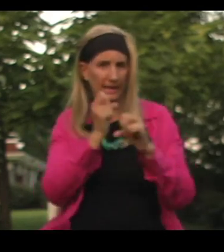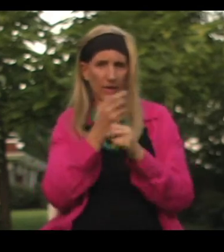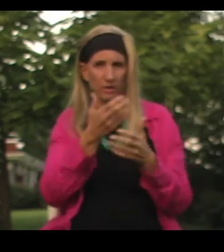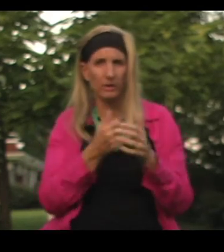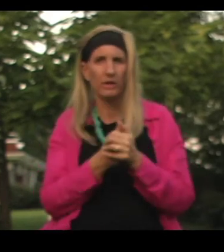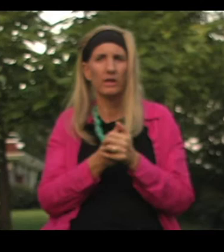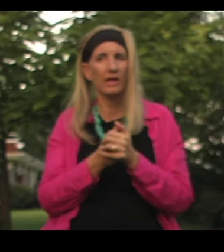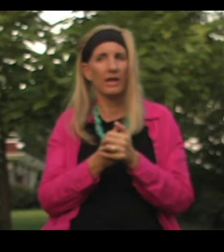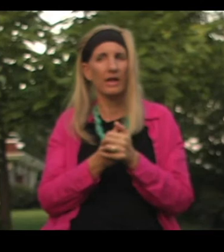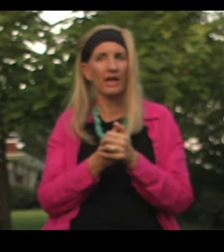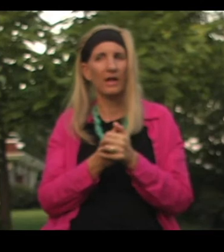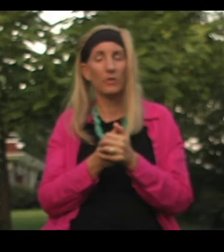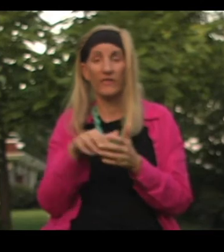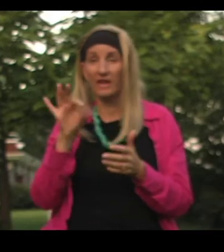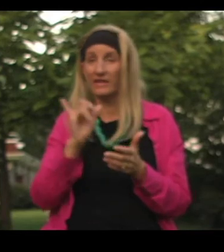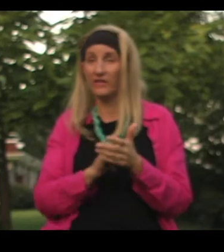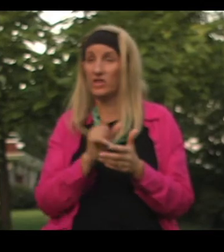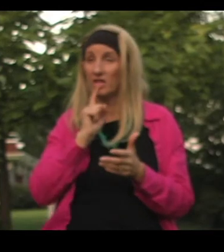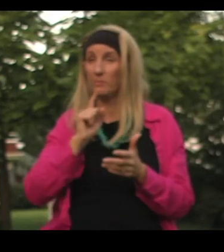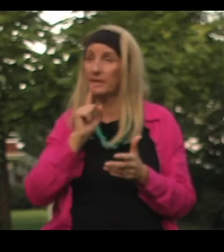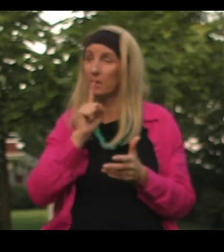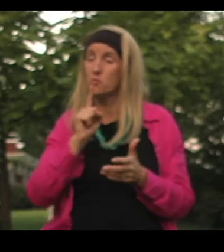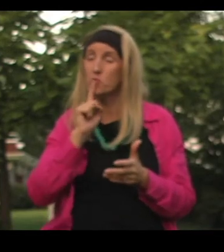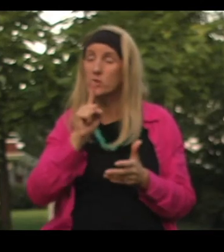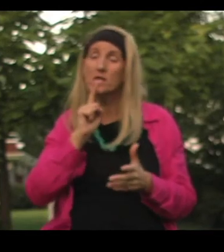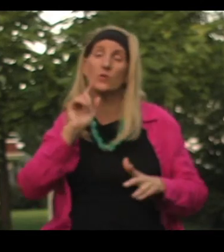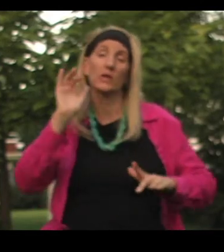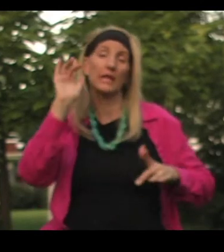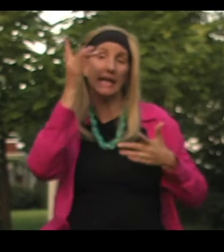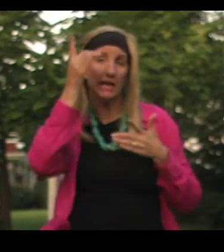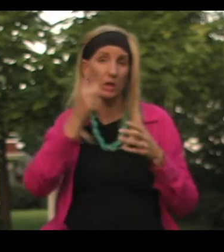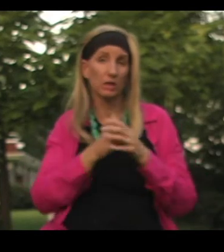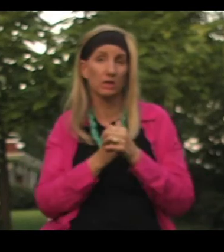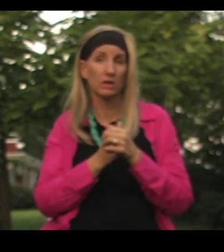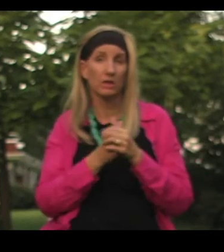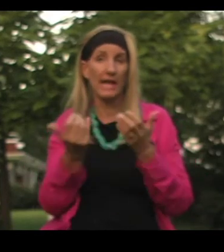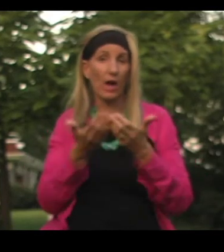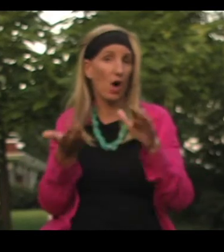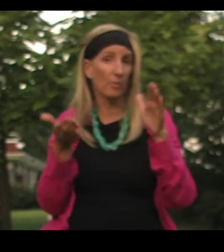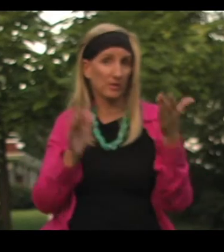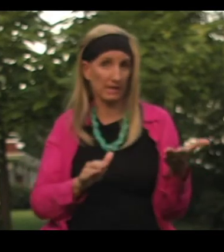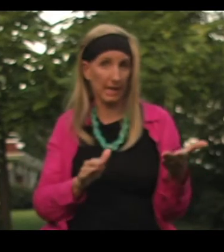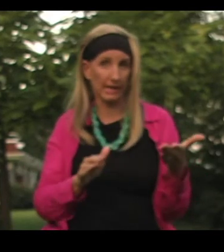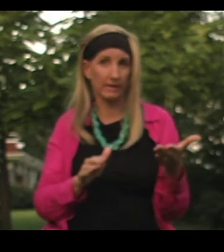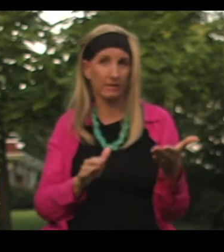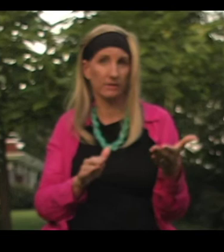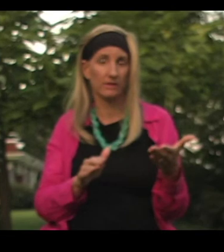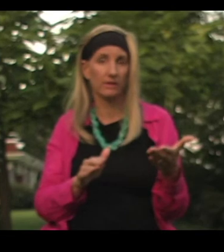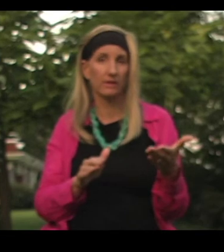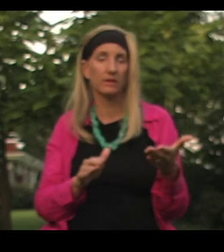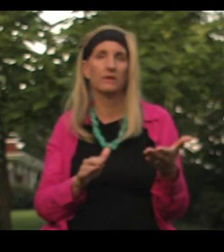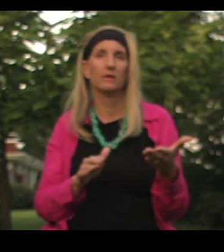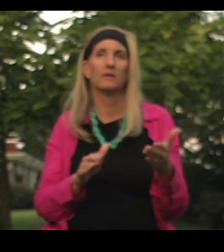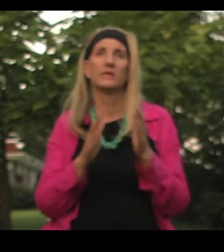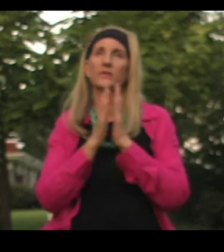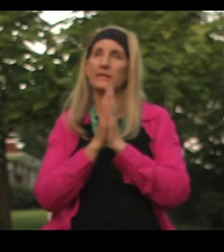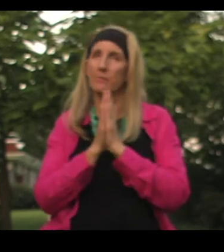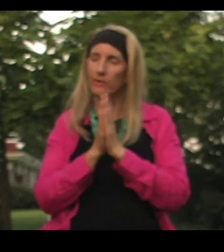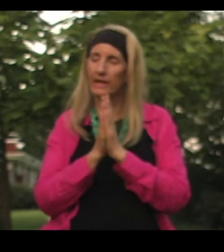her. And we found out that she had become really, really ill and almost died. So as I prayed, I